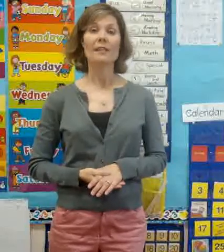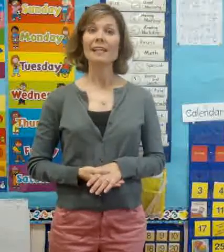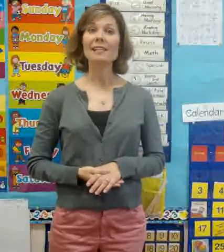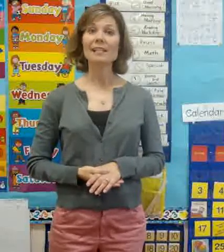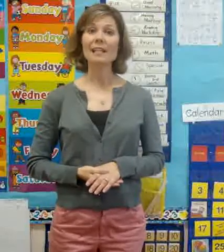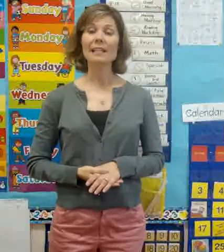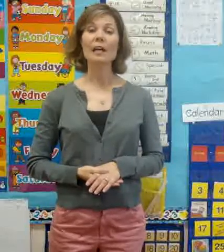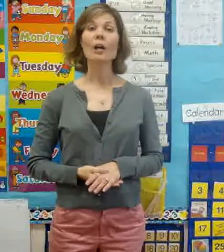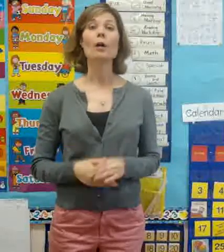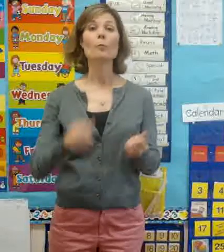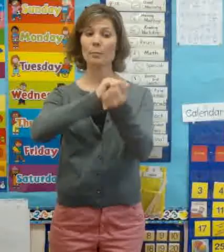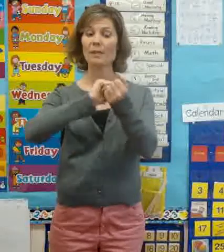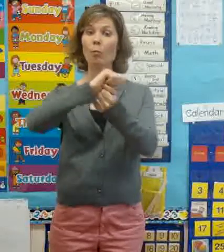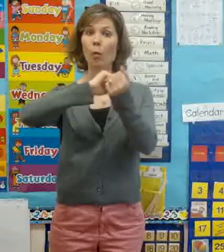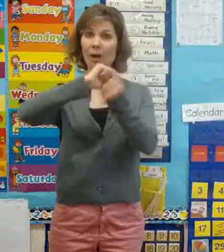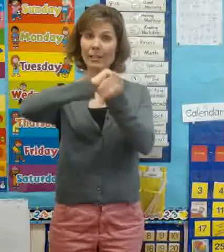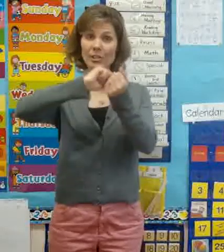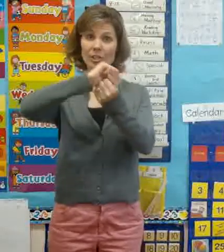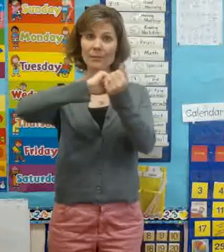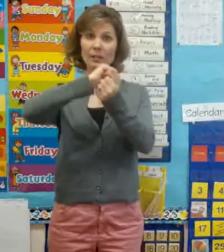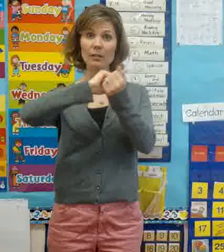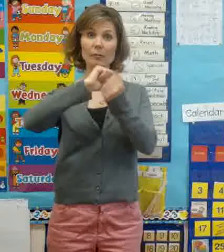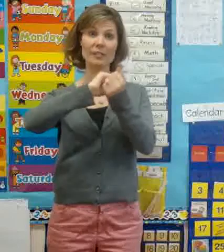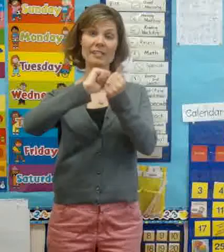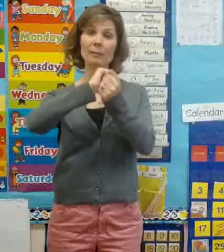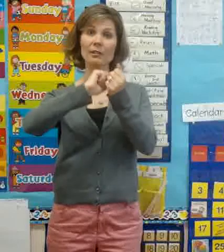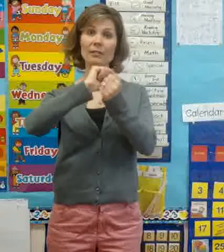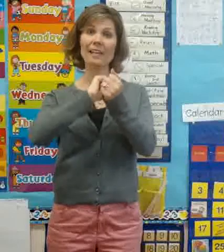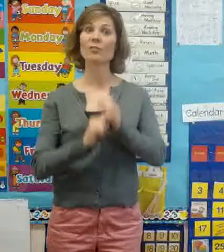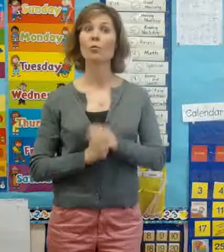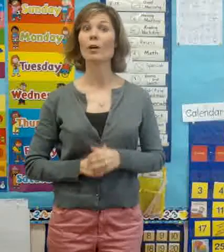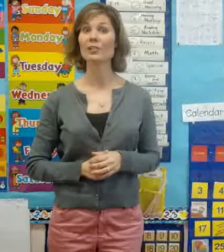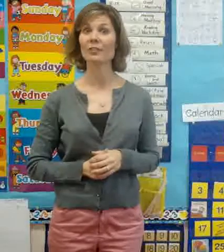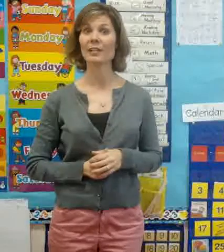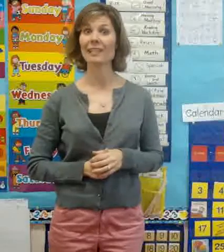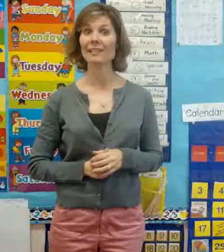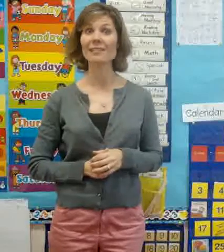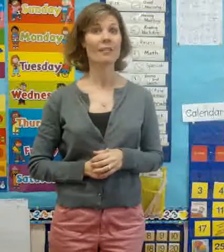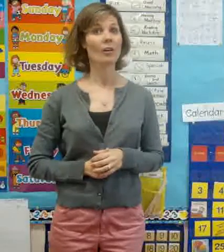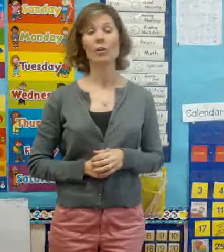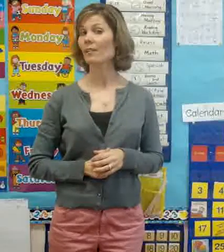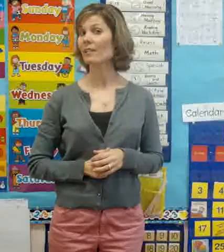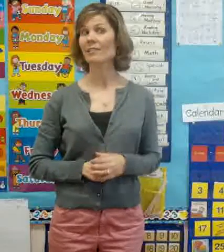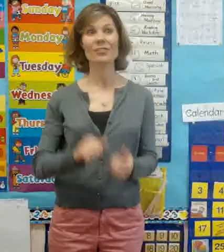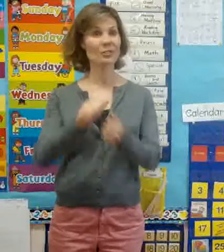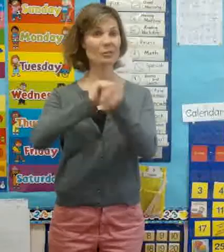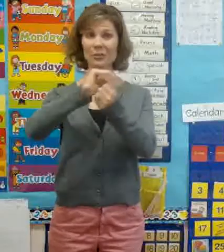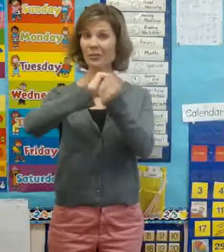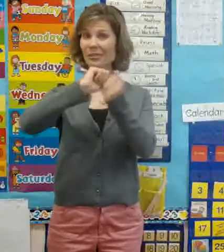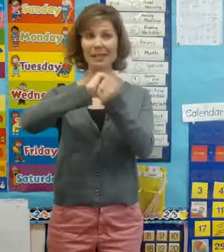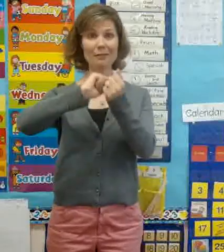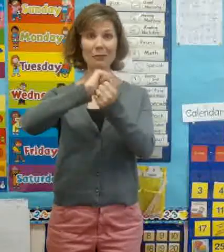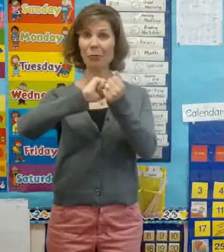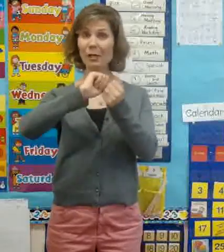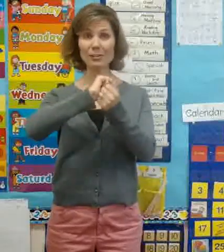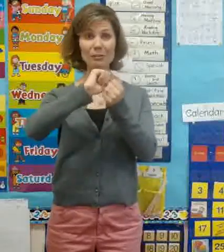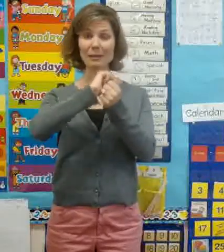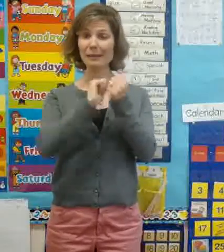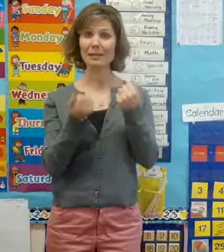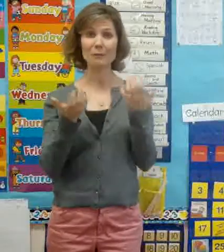next sign would be wash. For example, if they have to wash their hands, all they need to do is show you the sign for wash, and you can let them